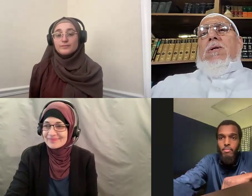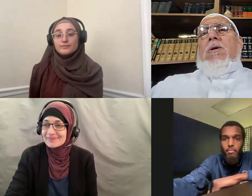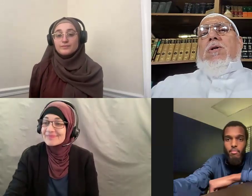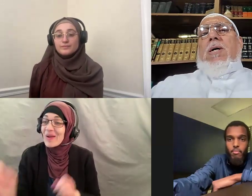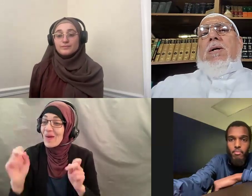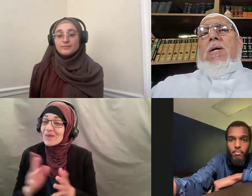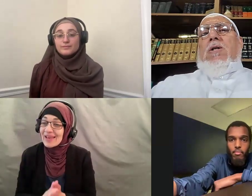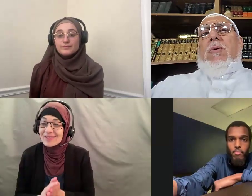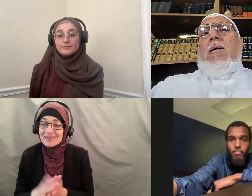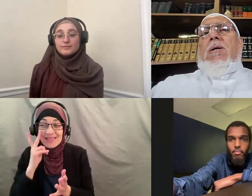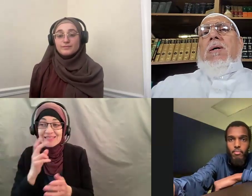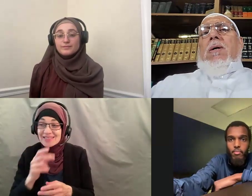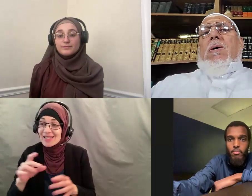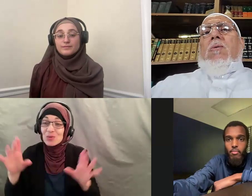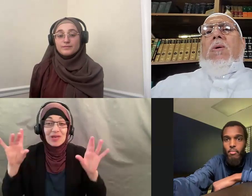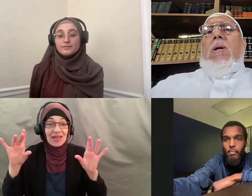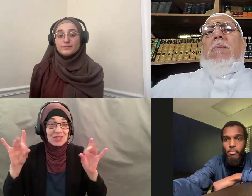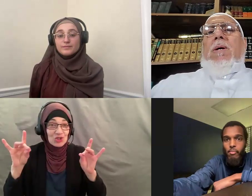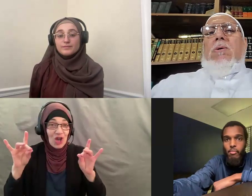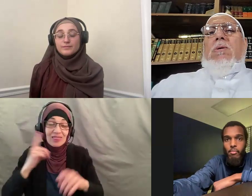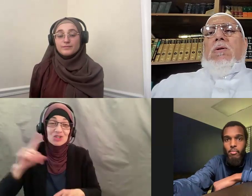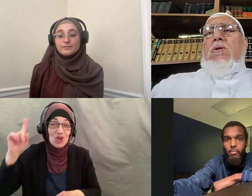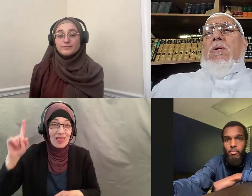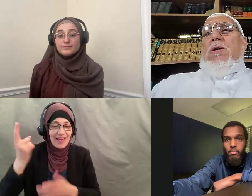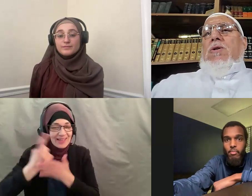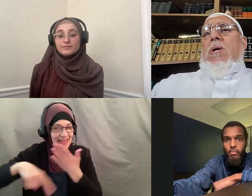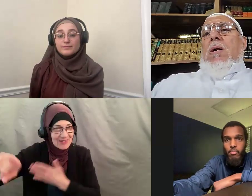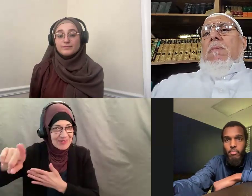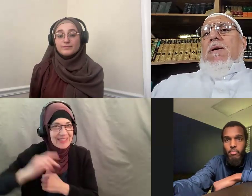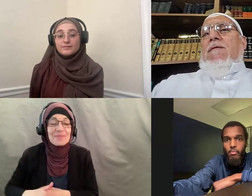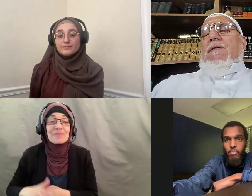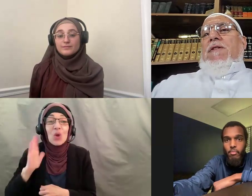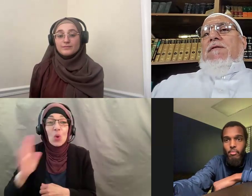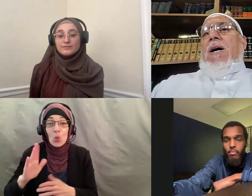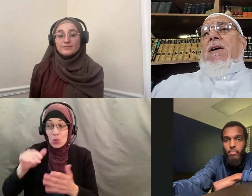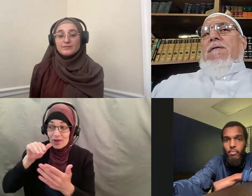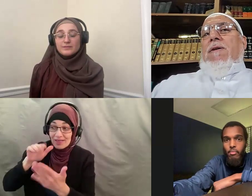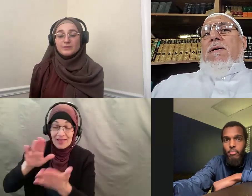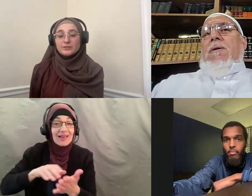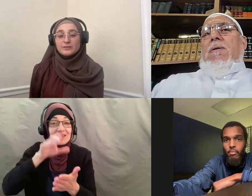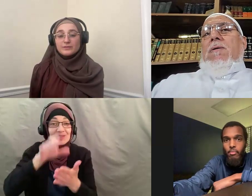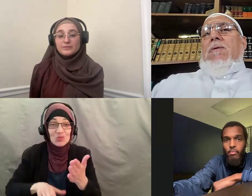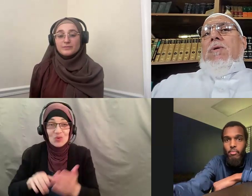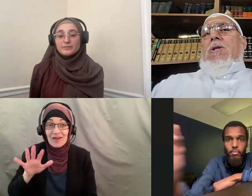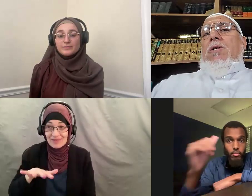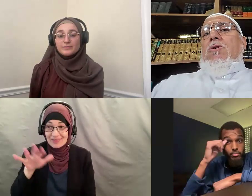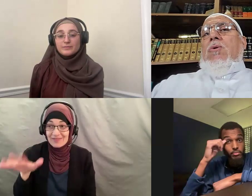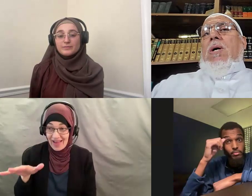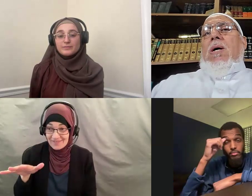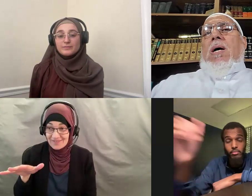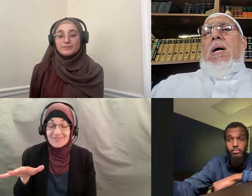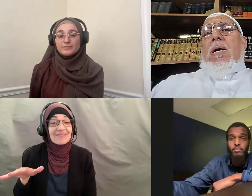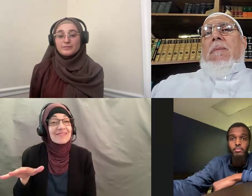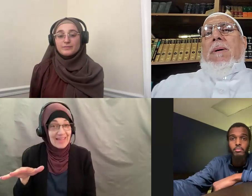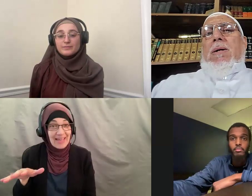Okay, we'll see you inshallah next week. We will be doing Surah number 55, which is